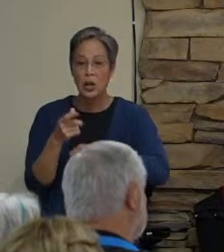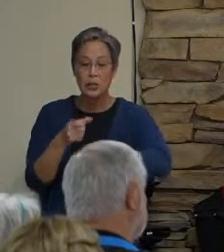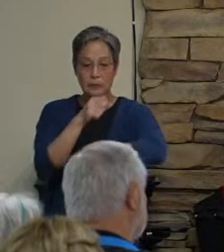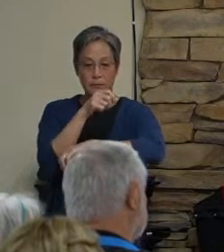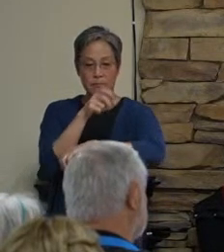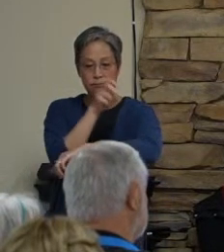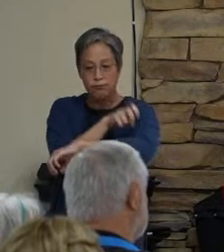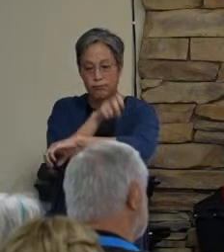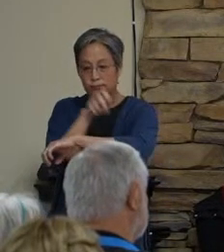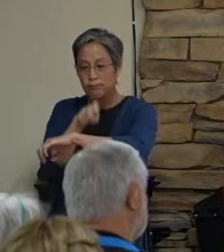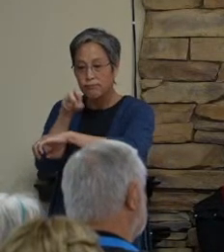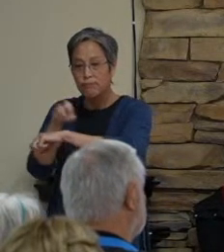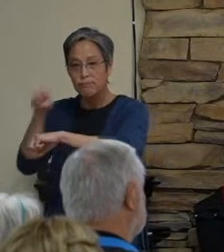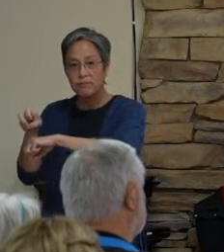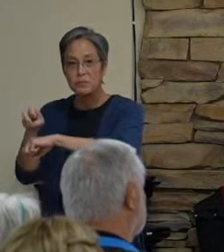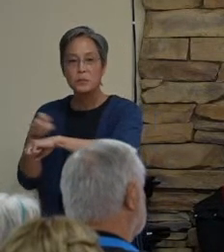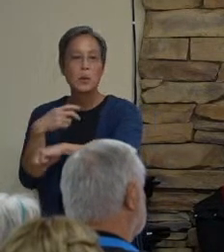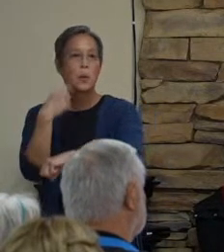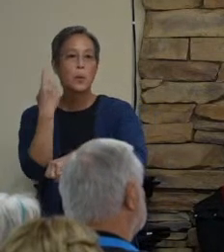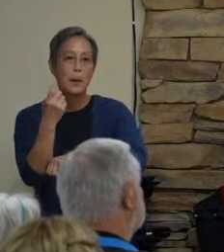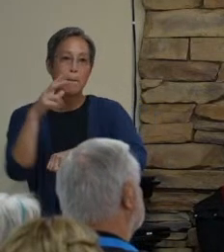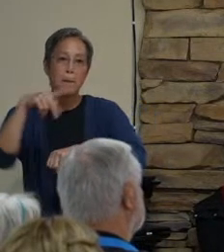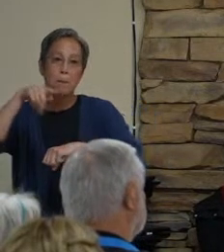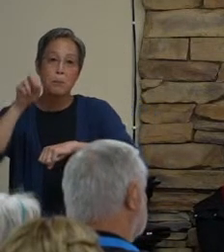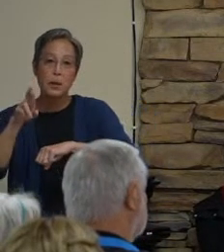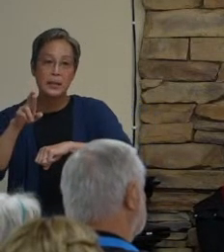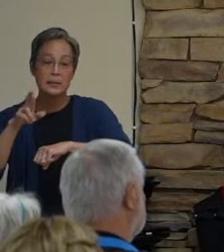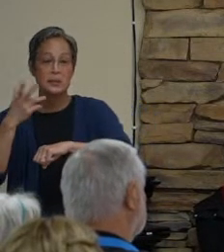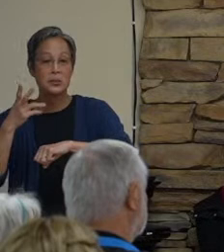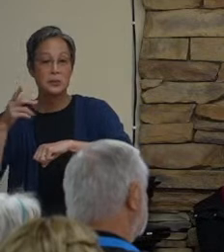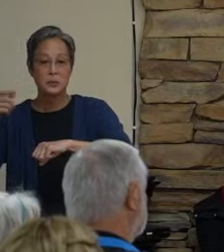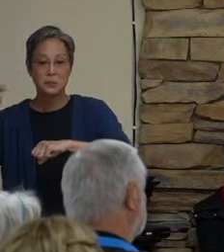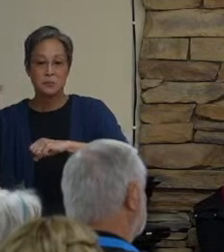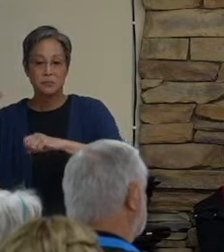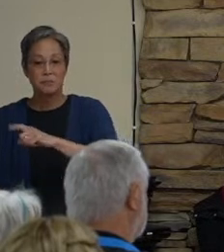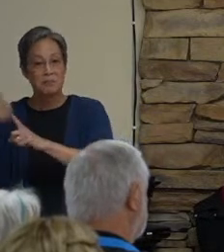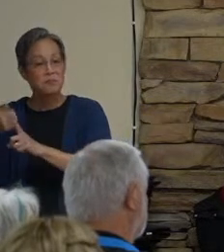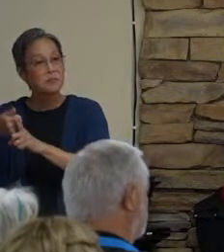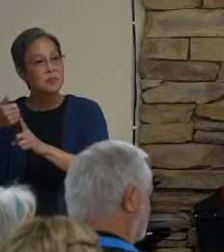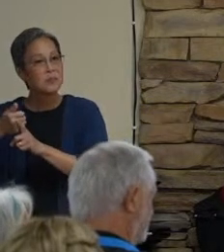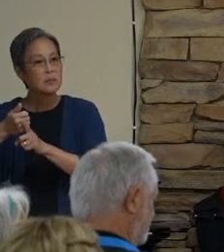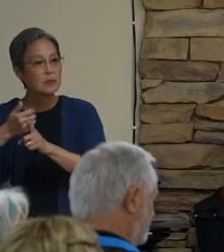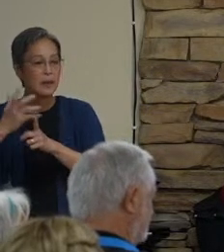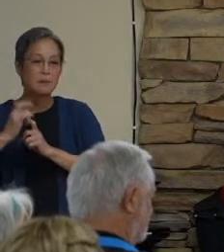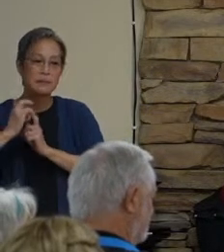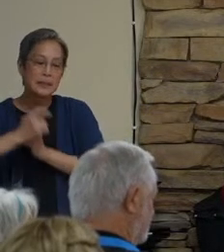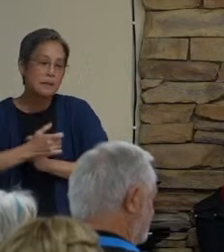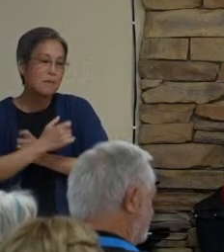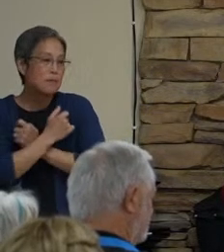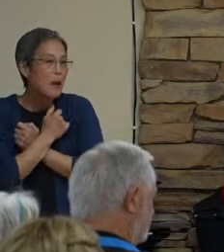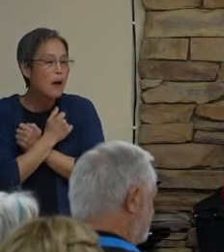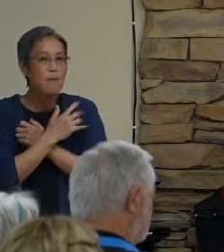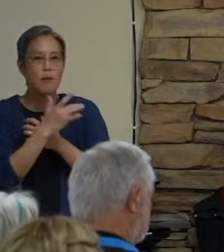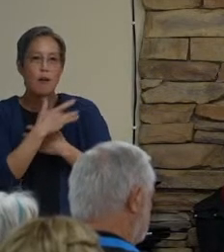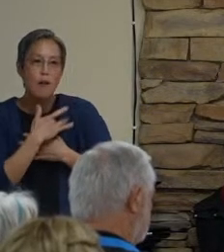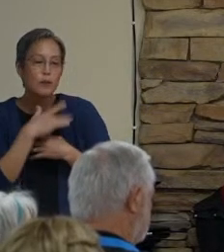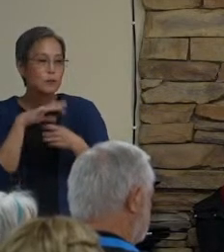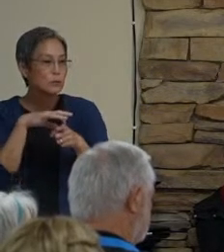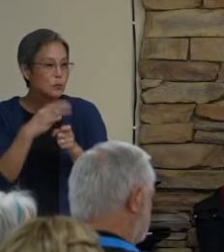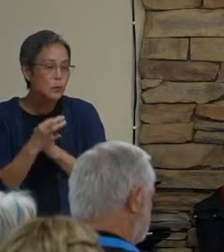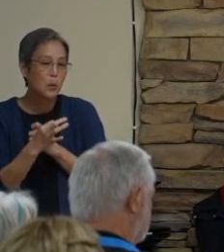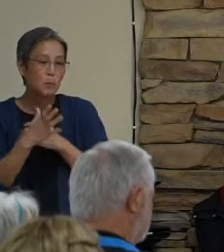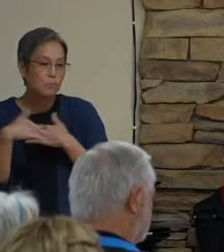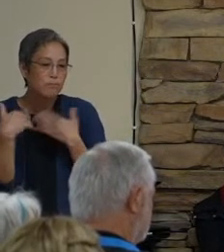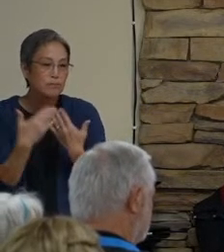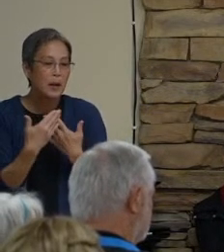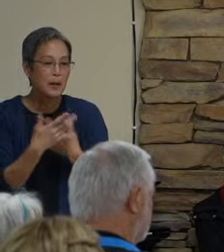the stage, there is a puppy raiser that poured their heart and soul into this dog in hopes that one day